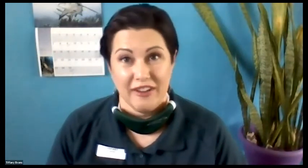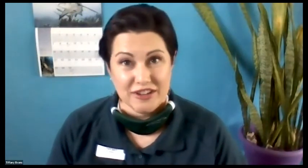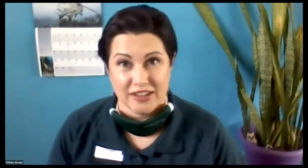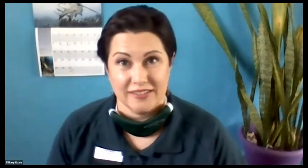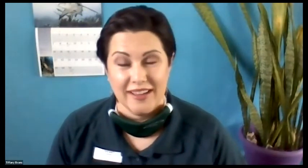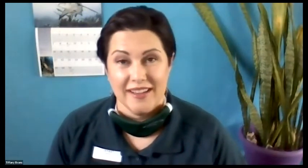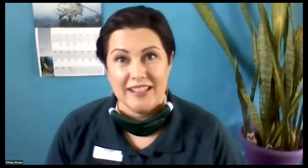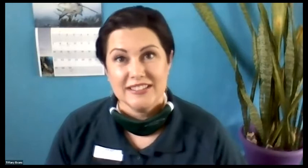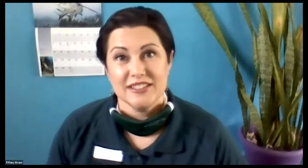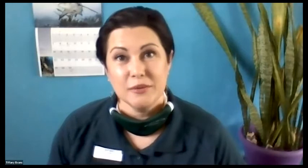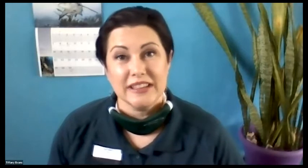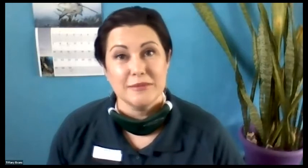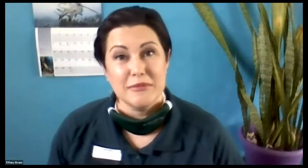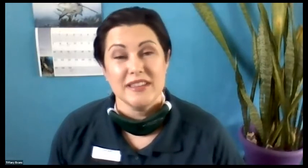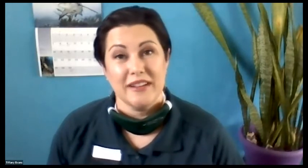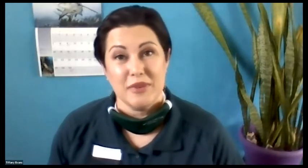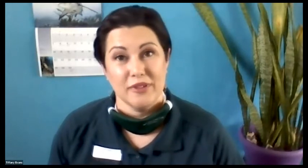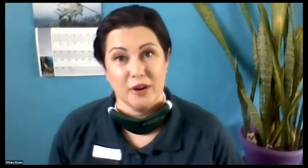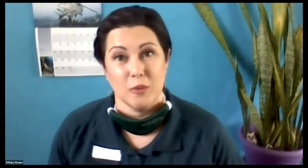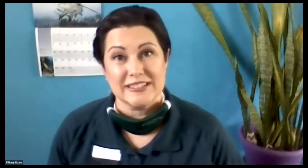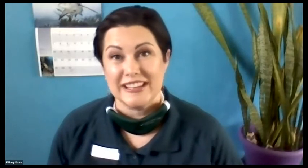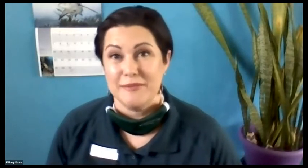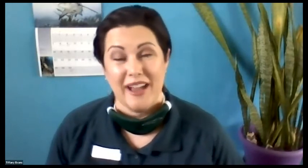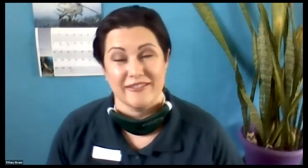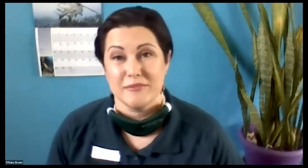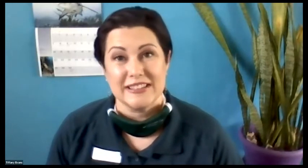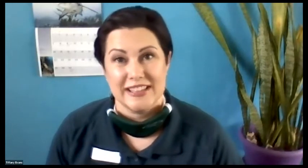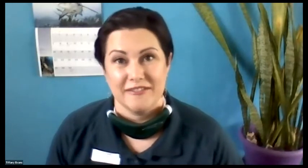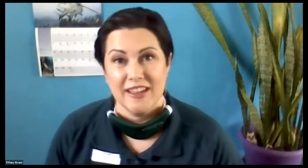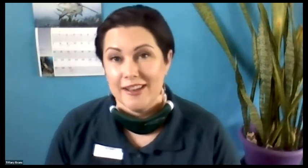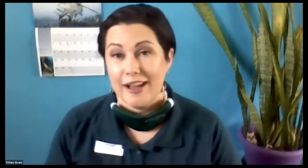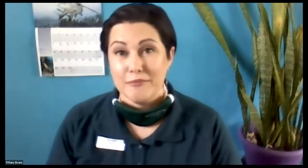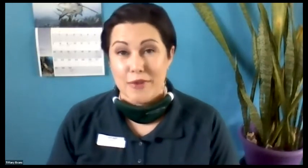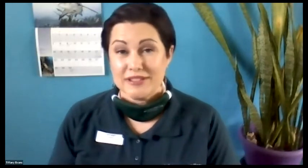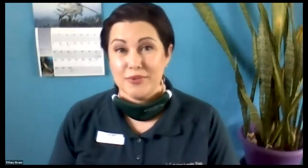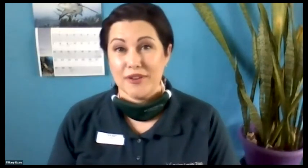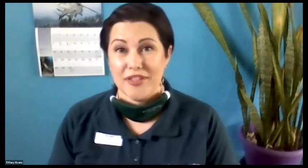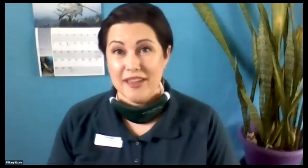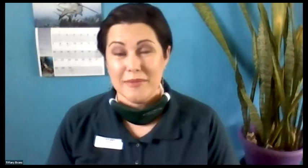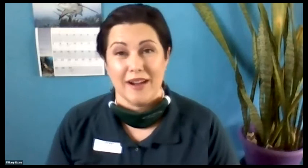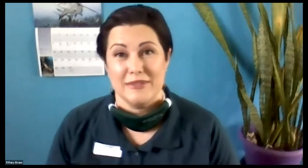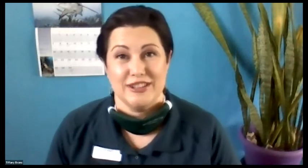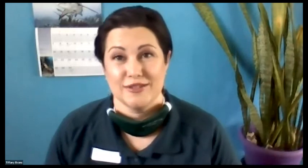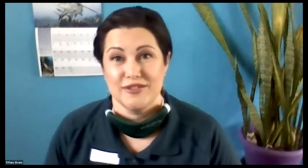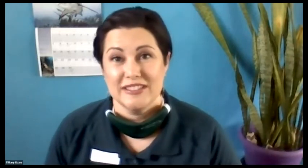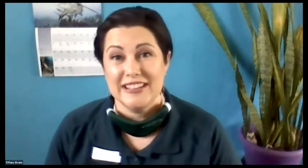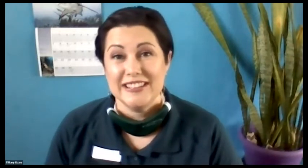reservation. And this is so we can limit the amount of people there at once and keep everybody safe. Now, the most important thing about coming to your zoo visit is to